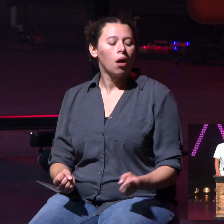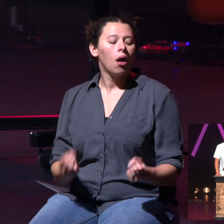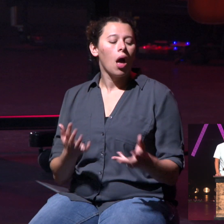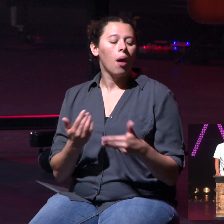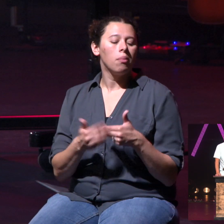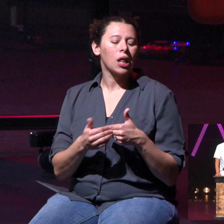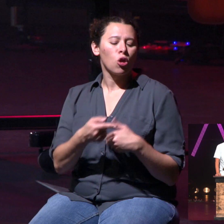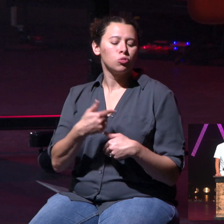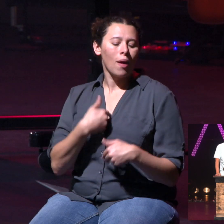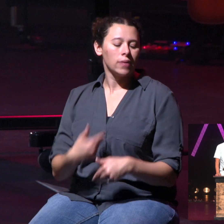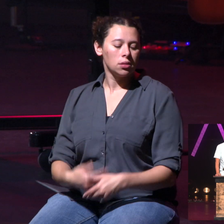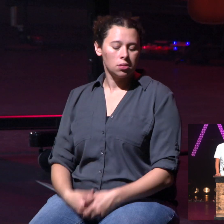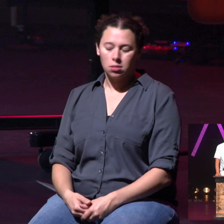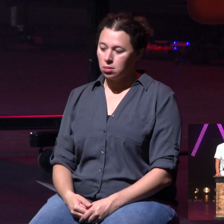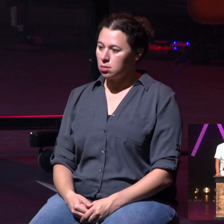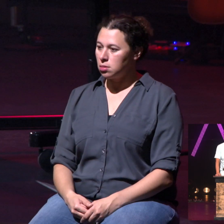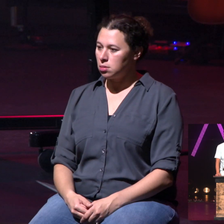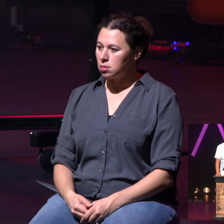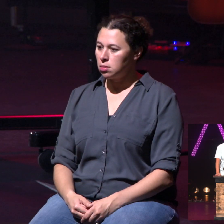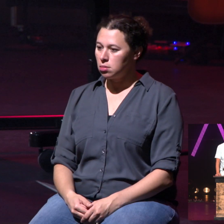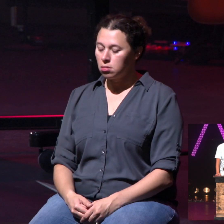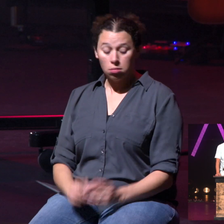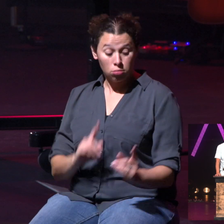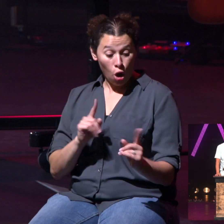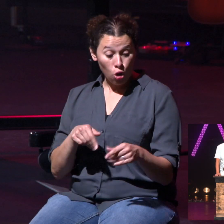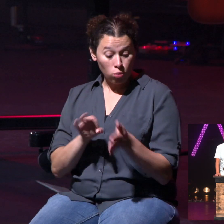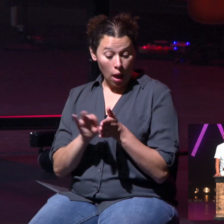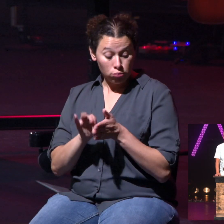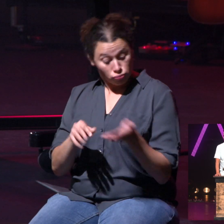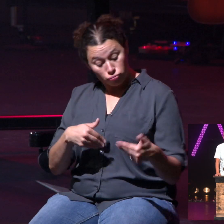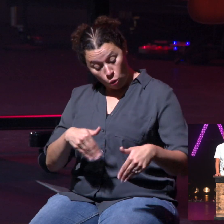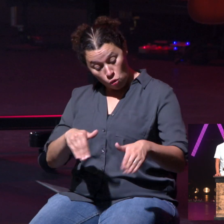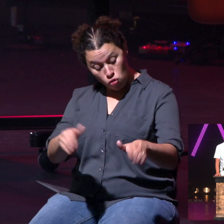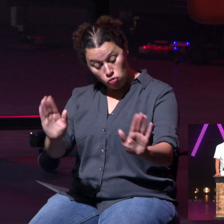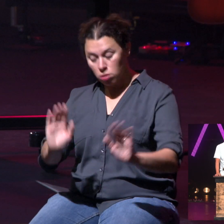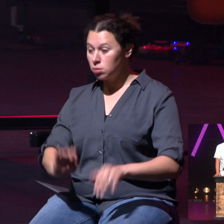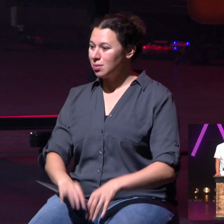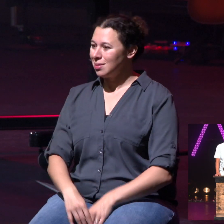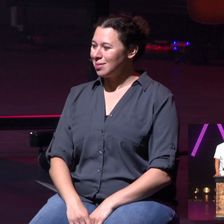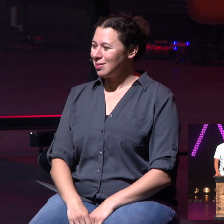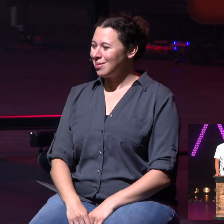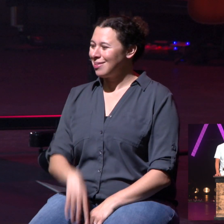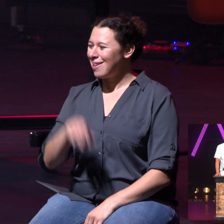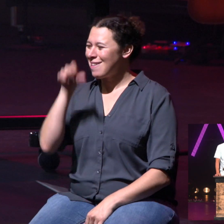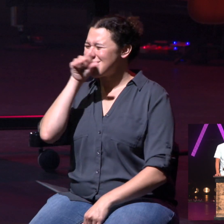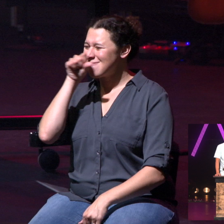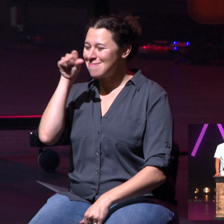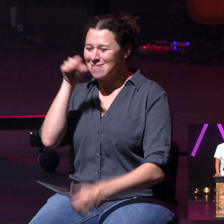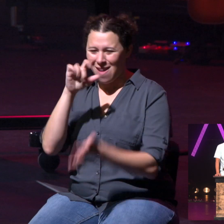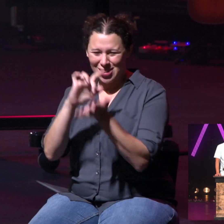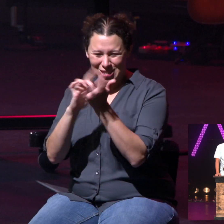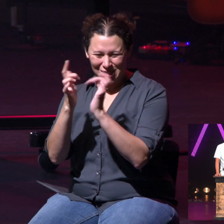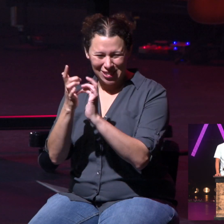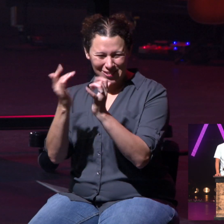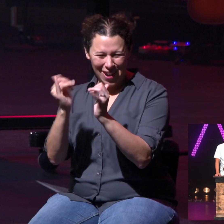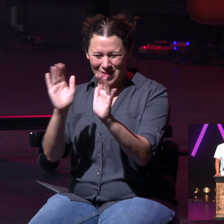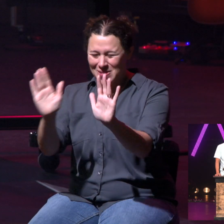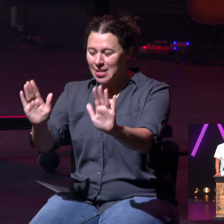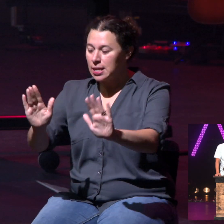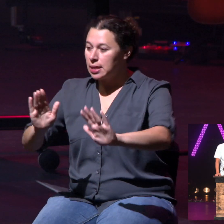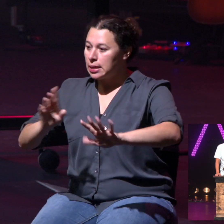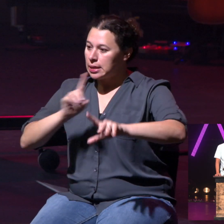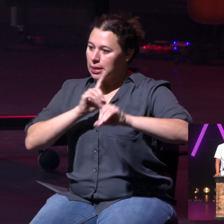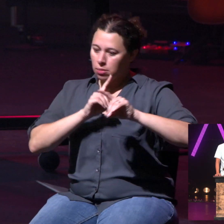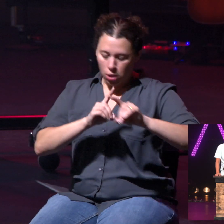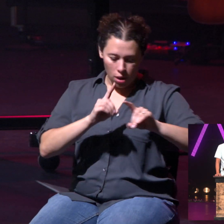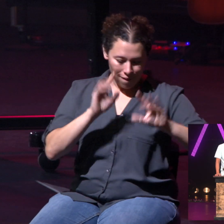you have? Go and see. What I love about Jesus here is that while the disciples were focused on